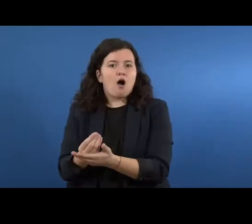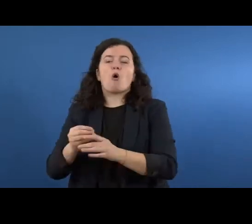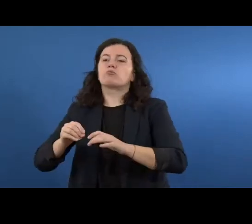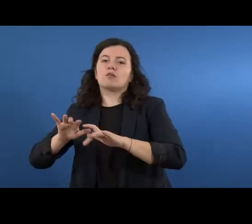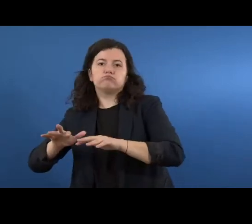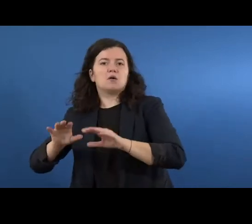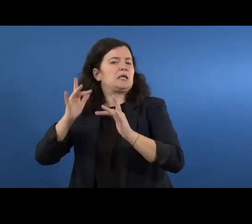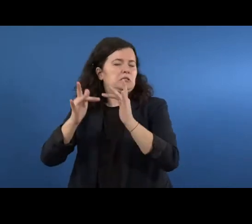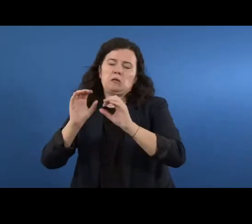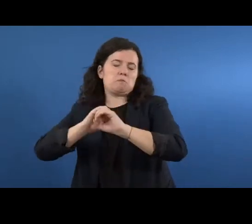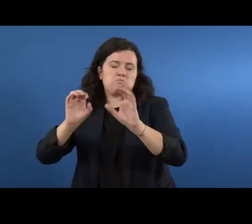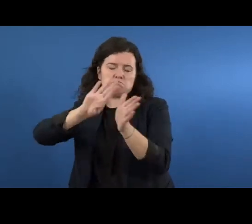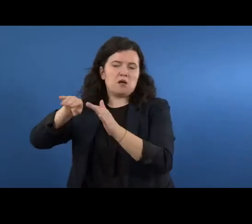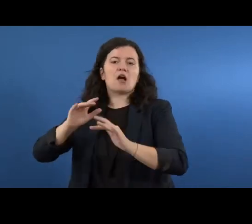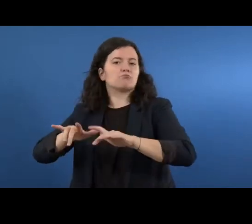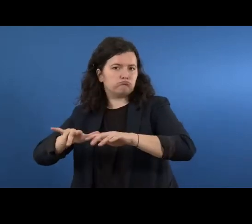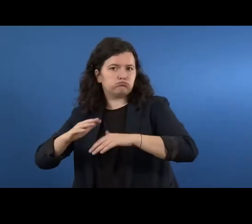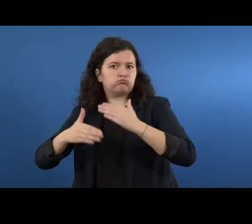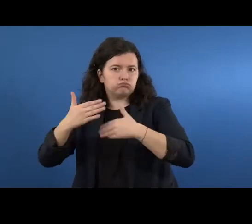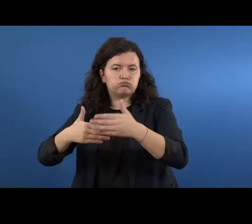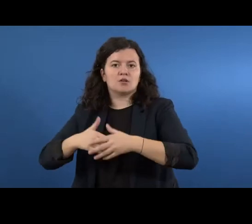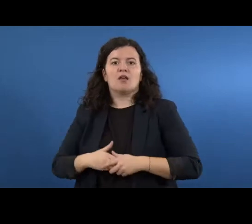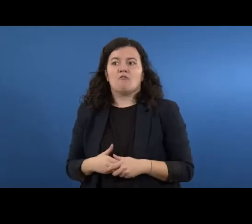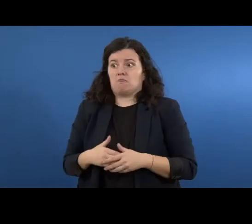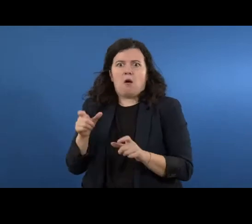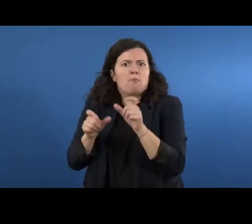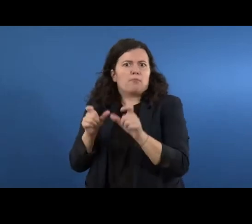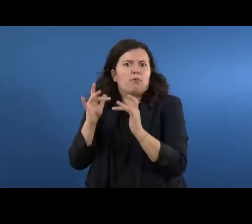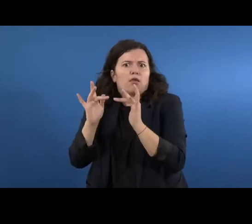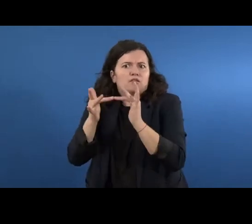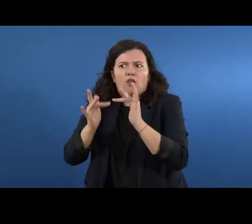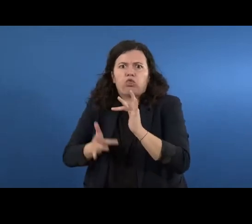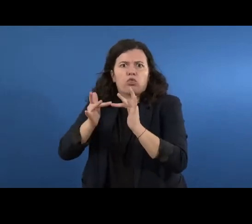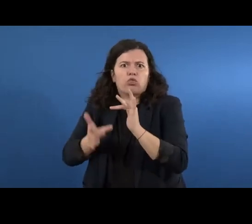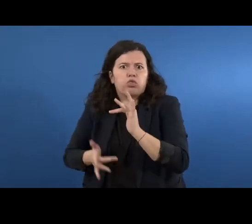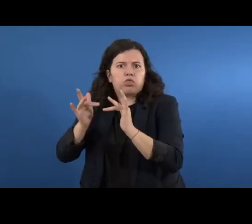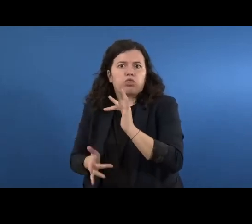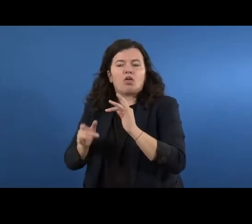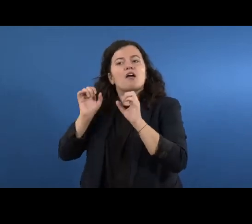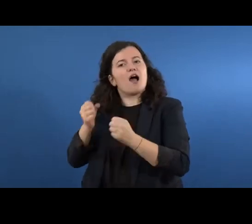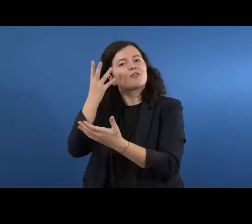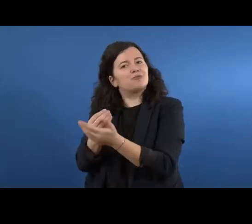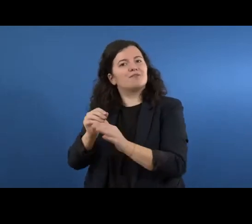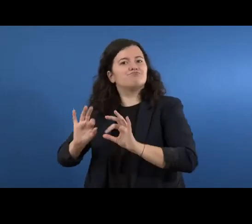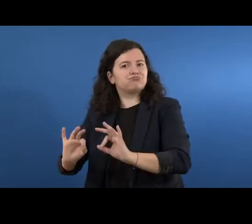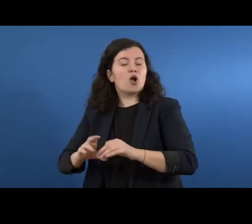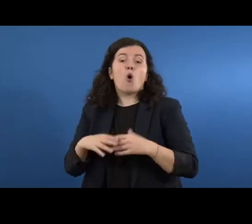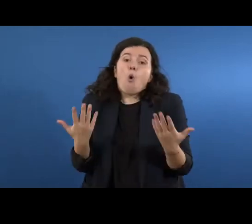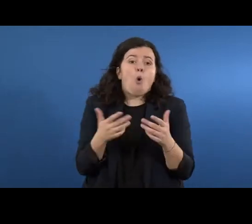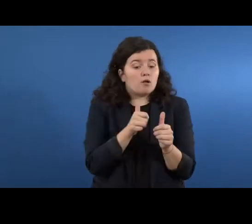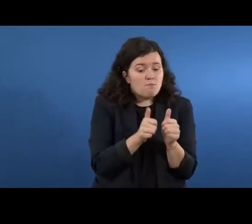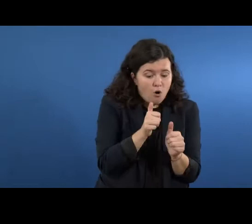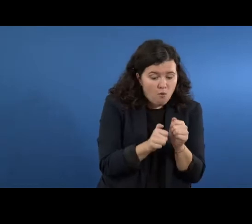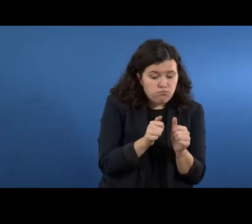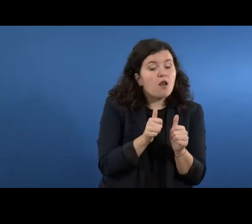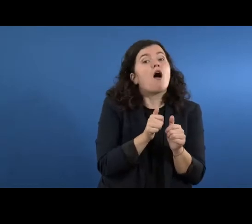who might have, you know, bad connectivity, for example, or offering mobile-ready applications